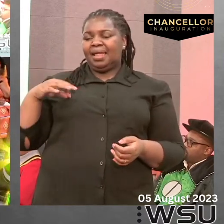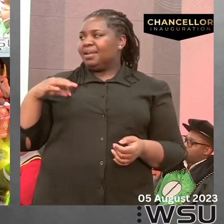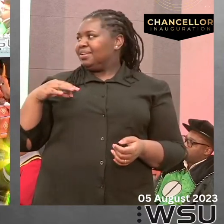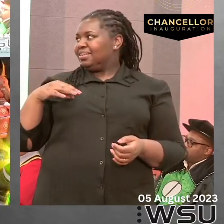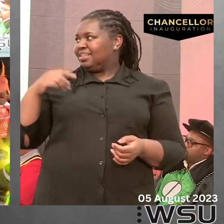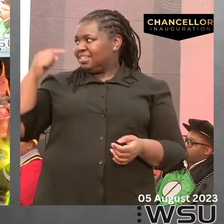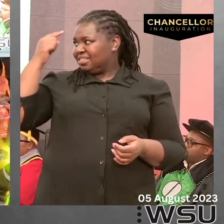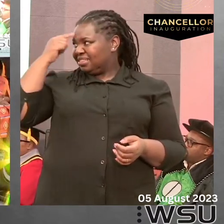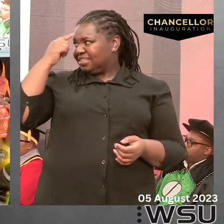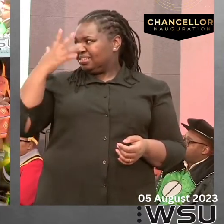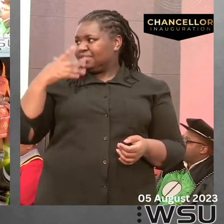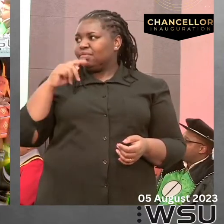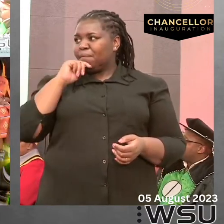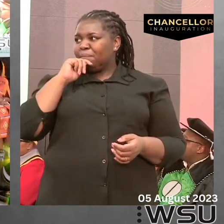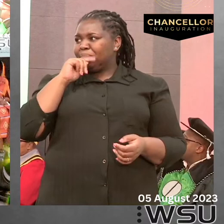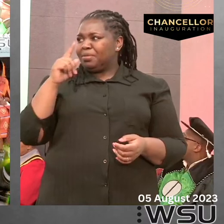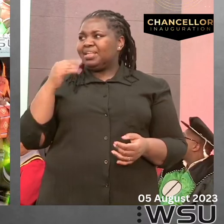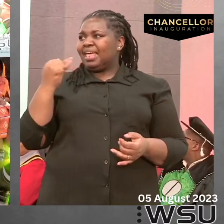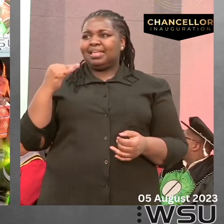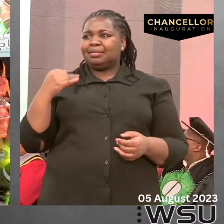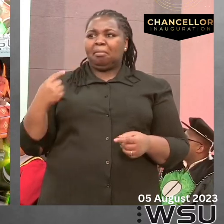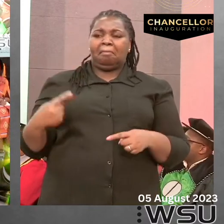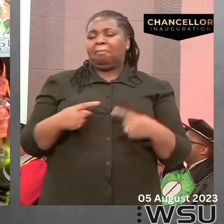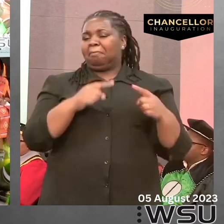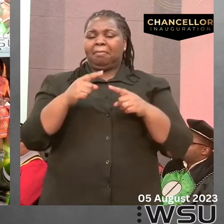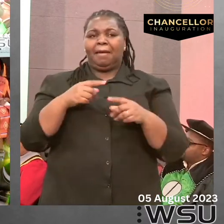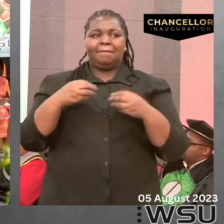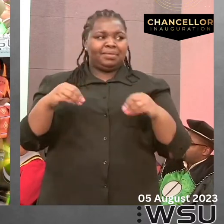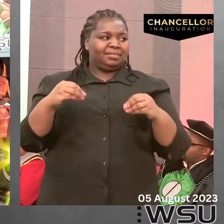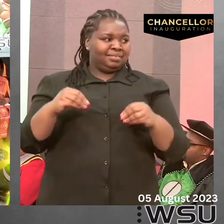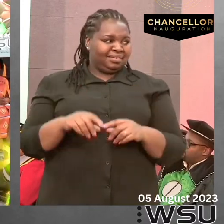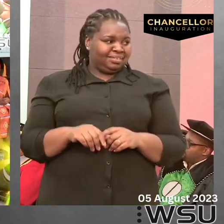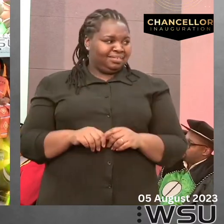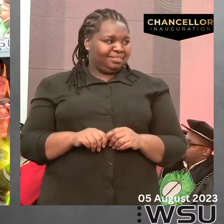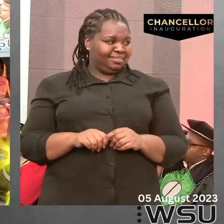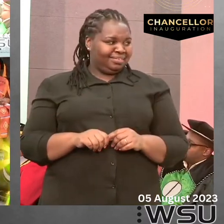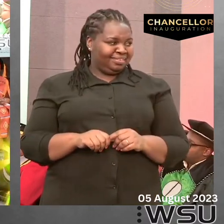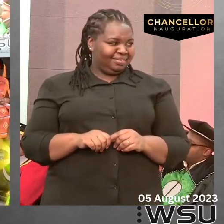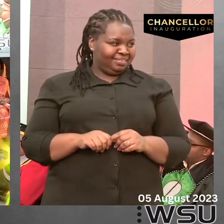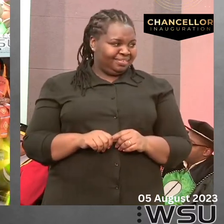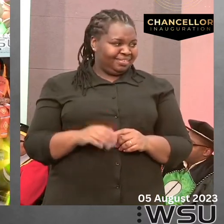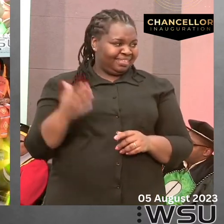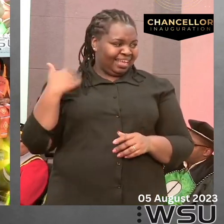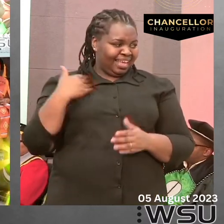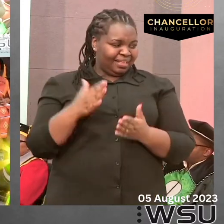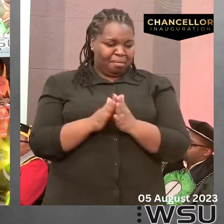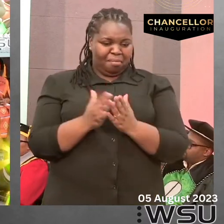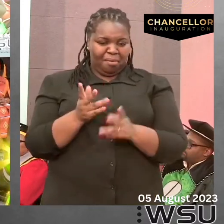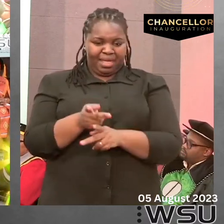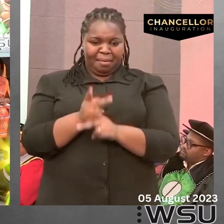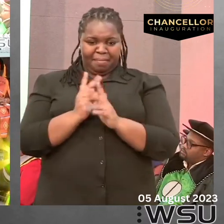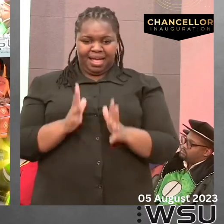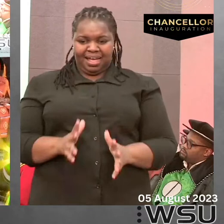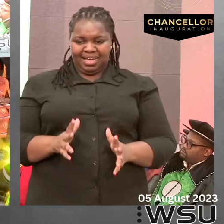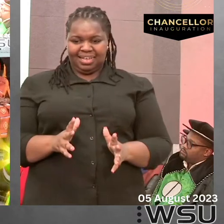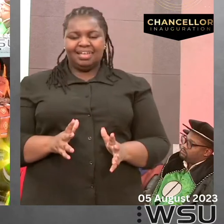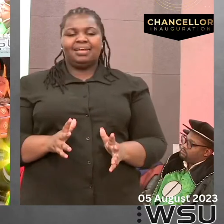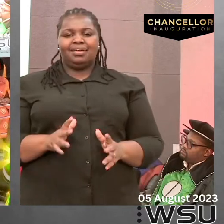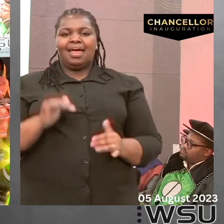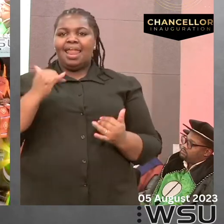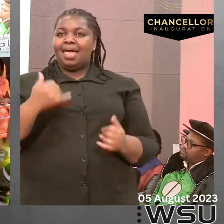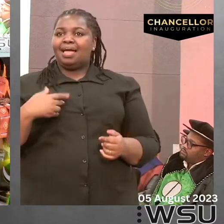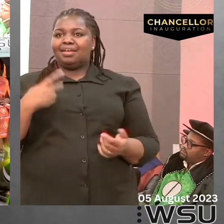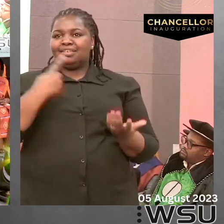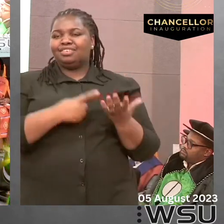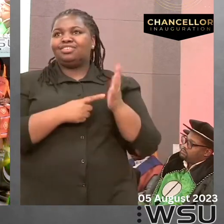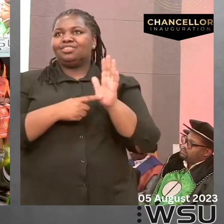think it was a panel beating business. Yeah, there as a bookkeeper and all that. And now showing